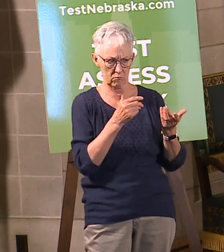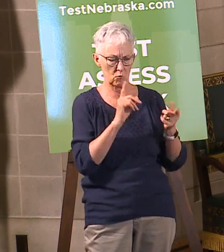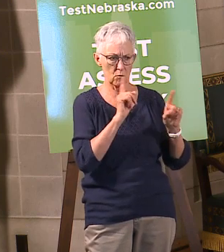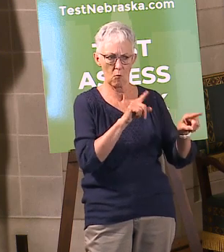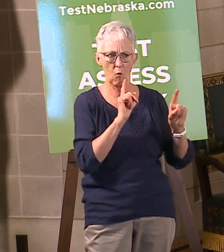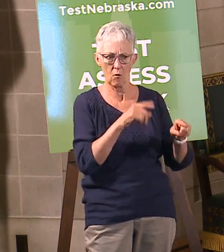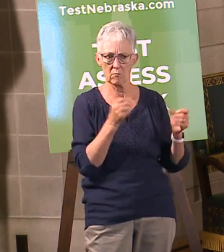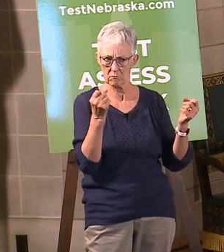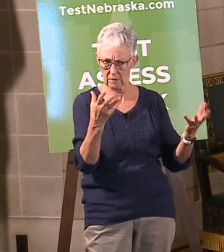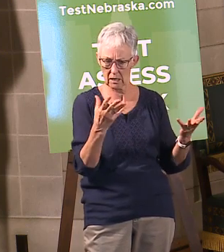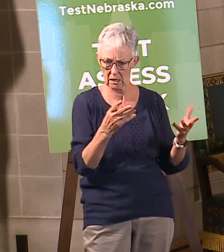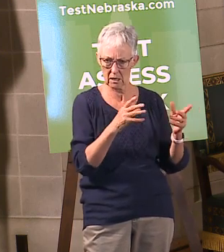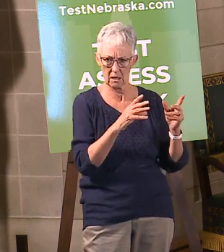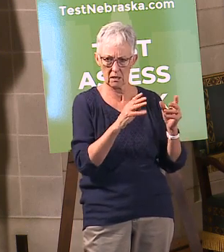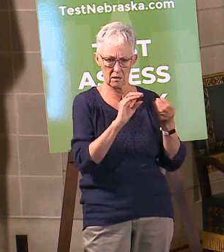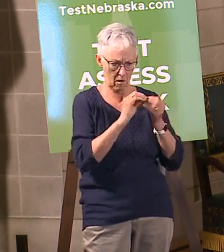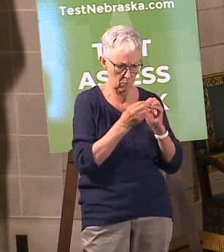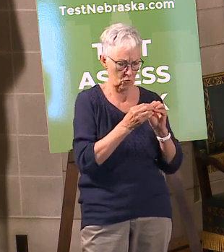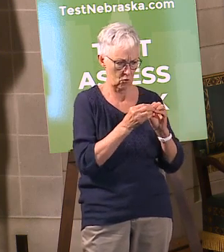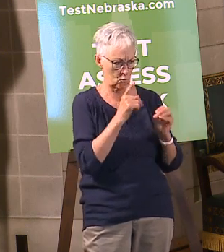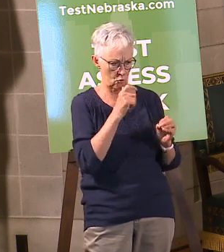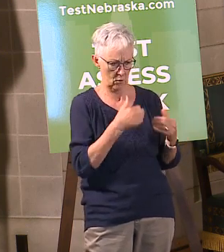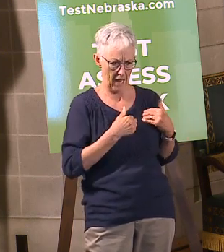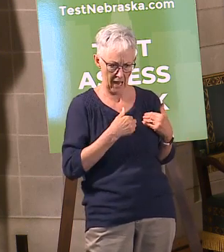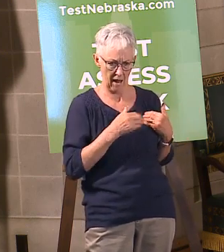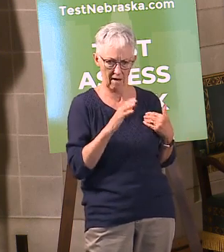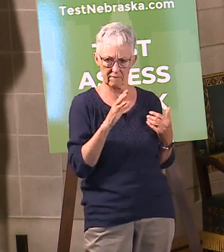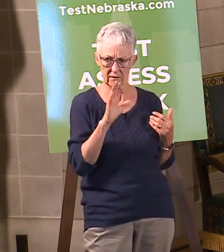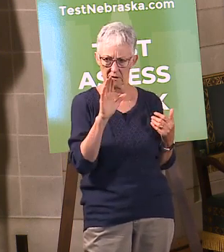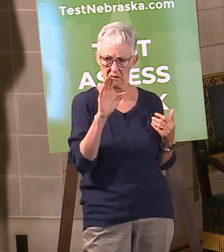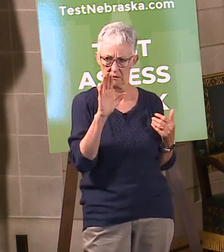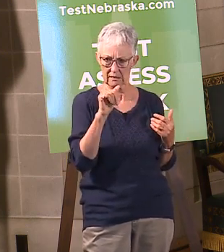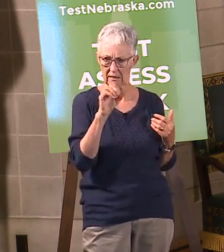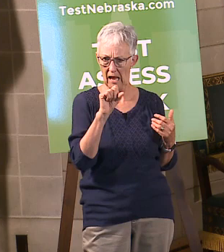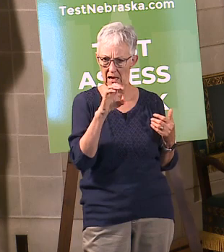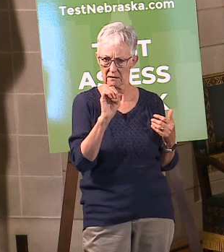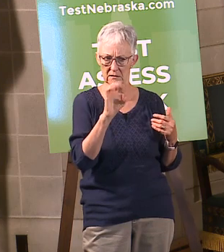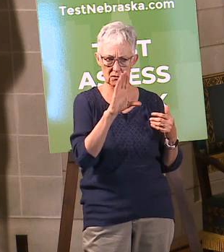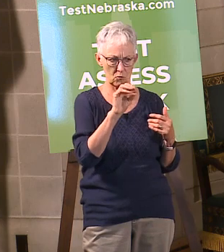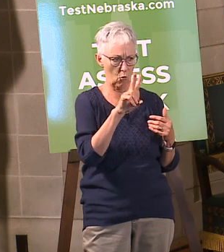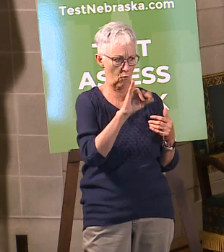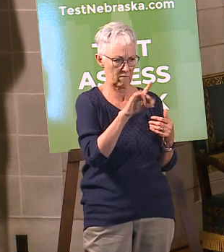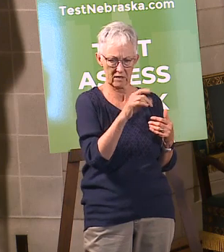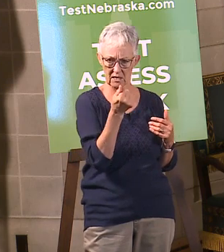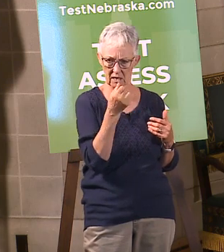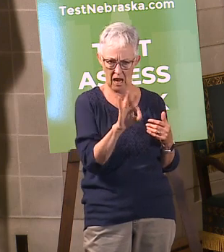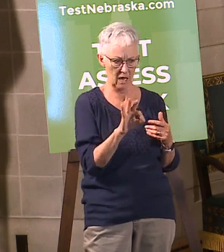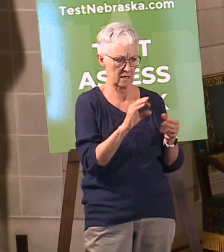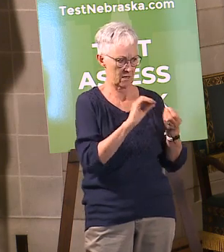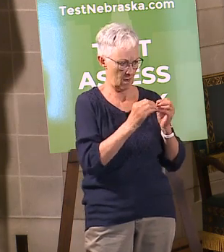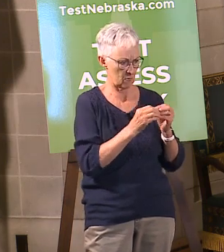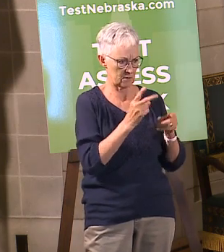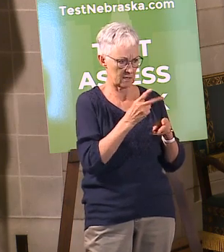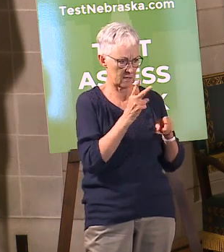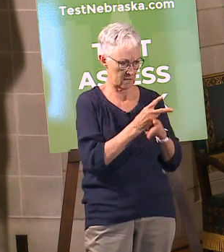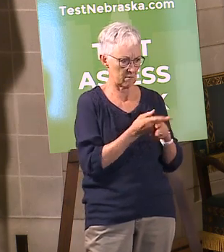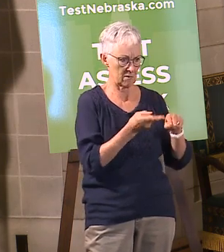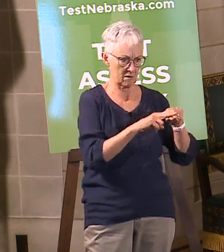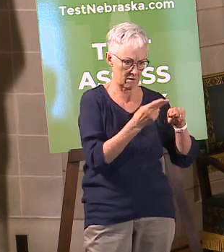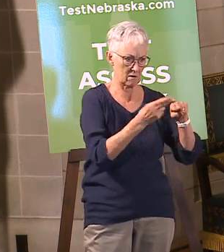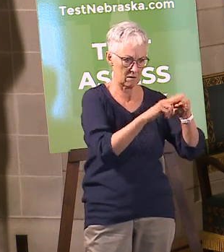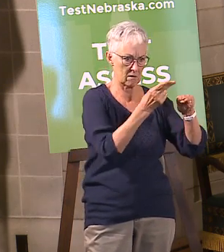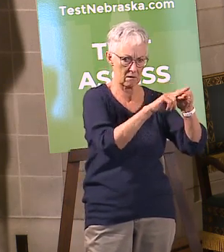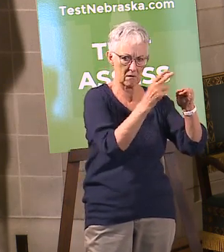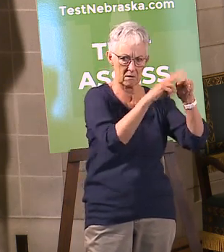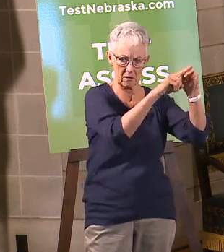are still active cases. So again, just on that case, generally when a case is reported, that's when we receive that test back that